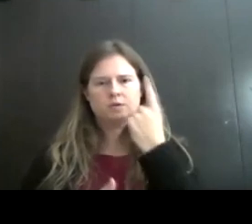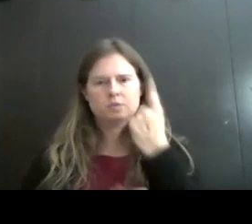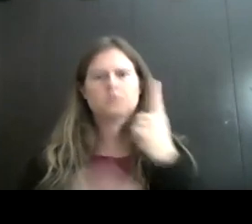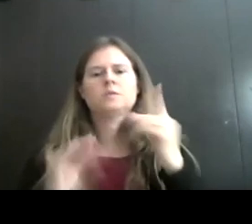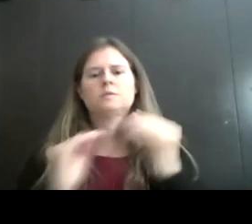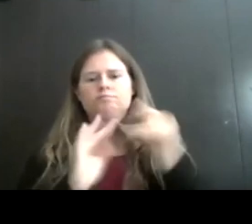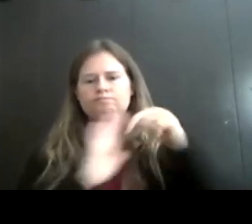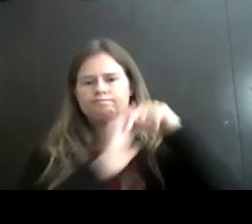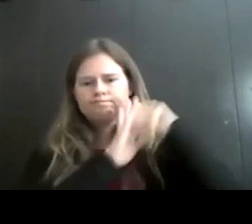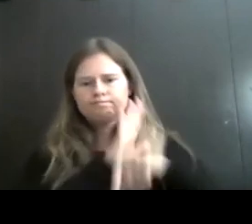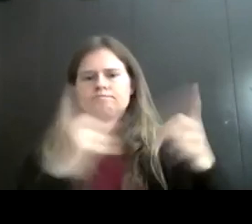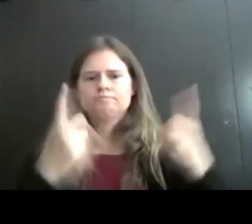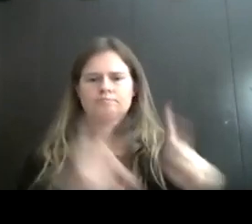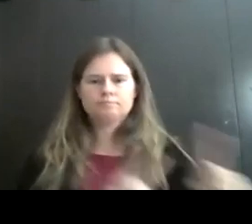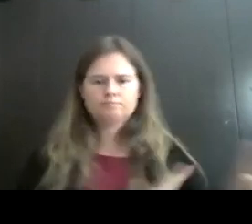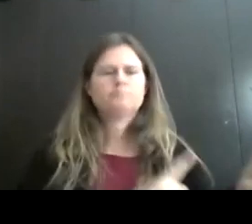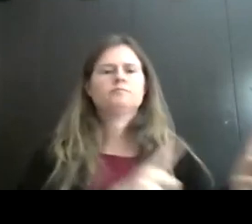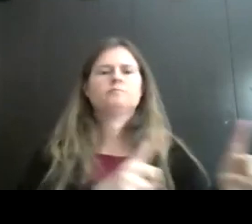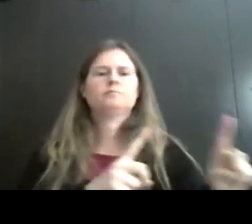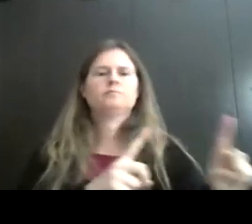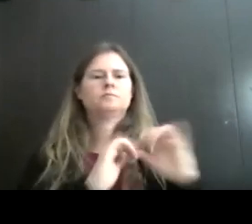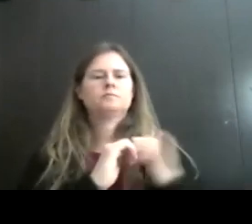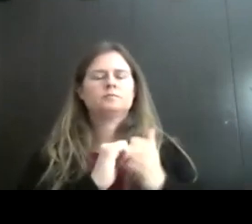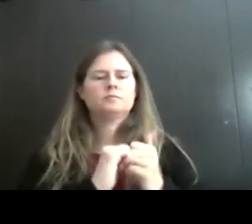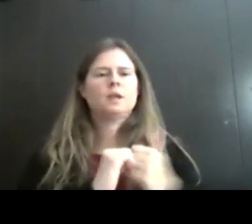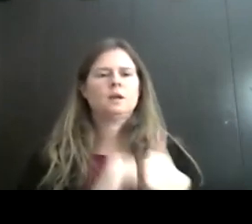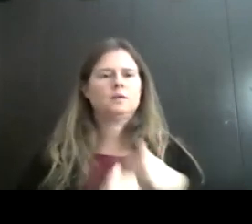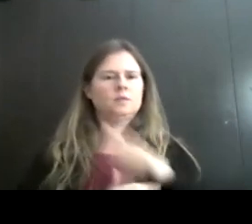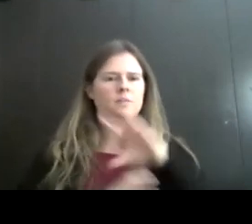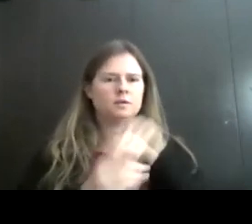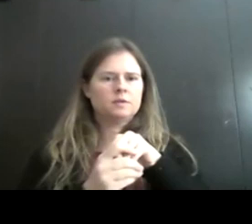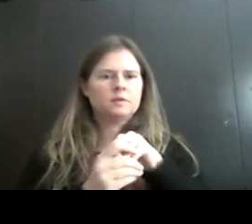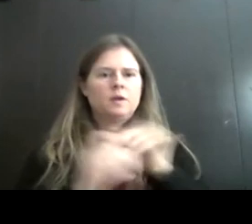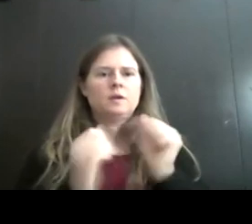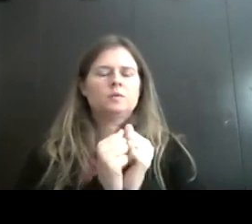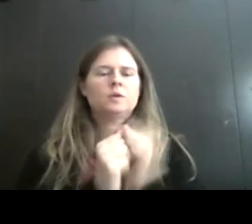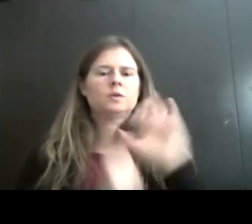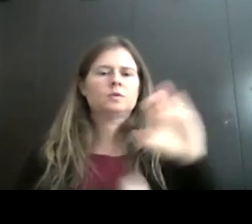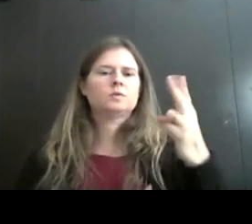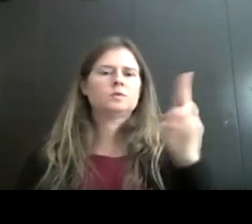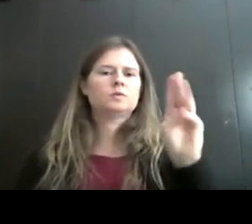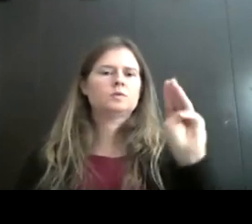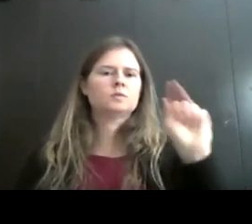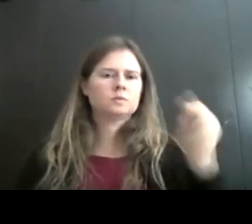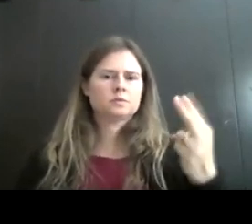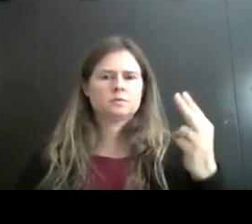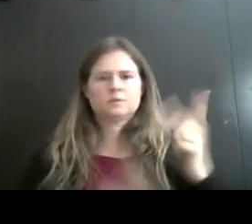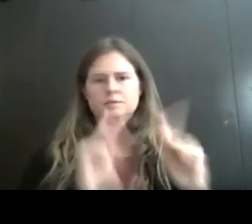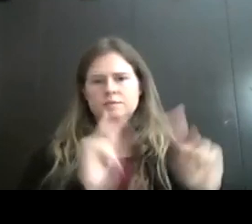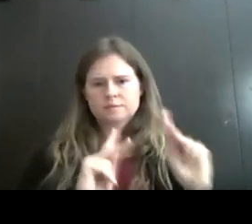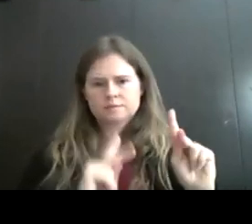on around us and how and what ways we can be involved with the Chumash people and other people who are